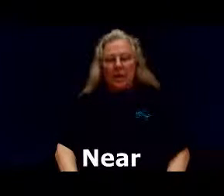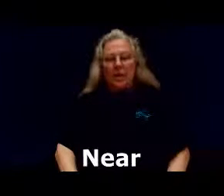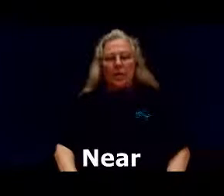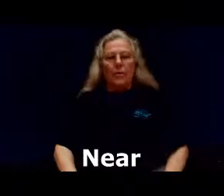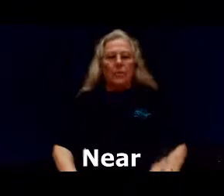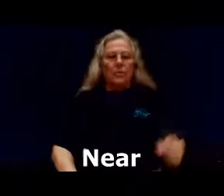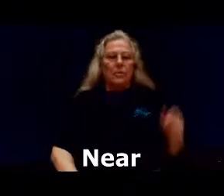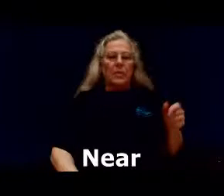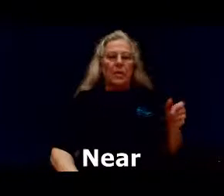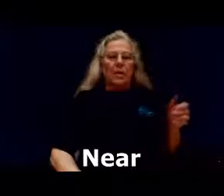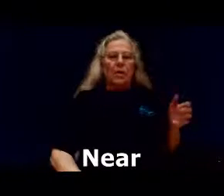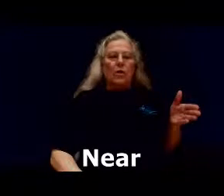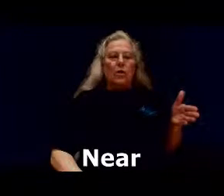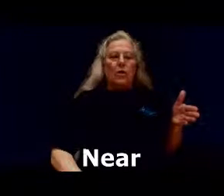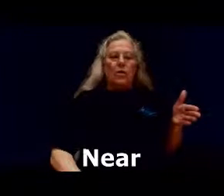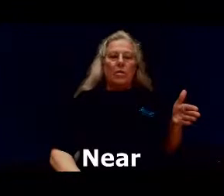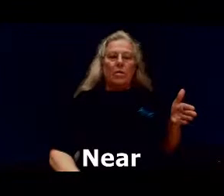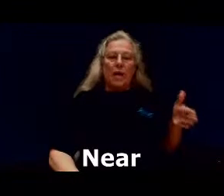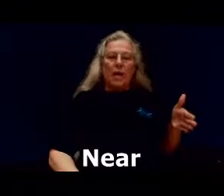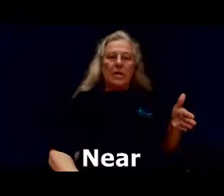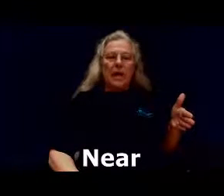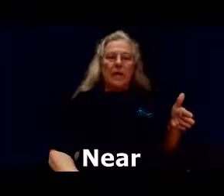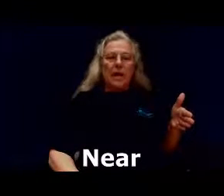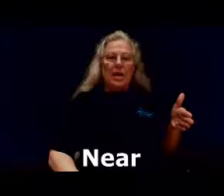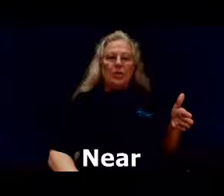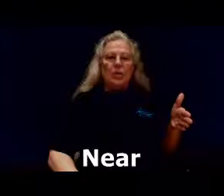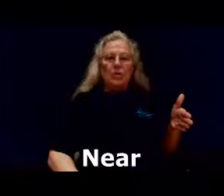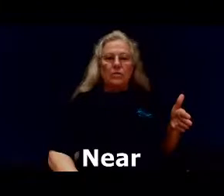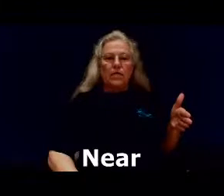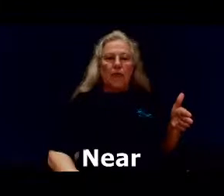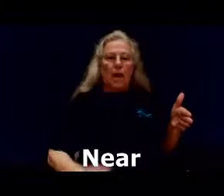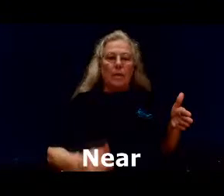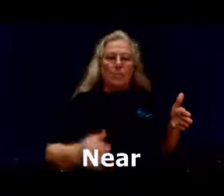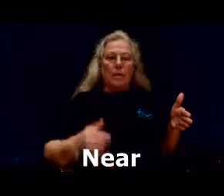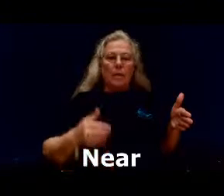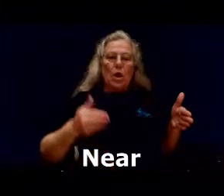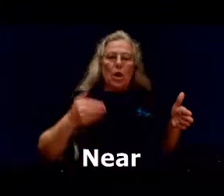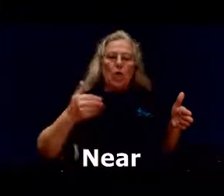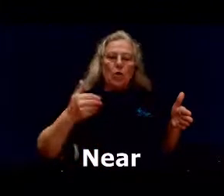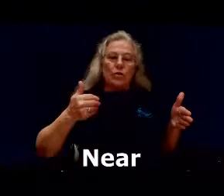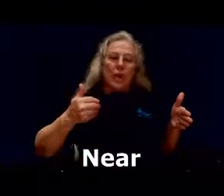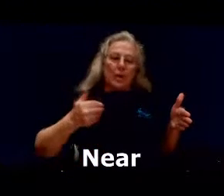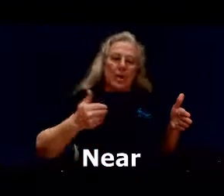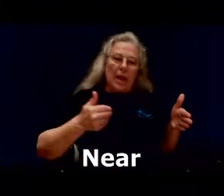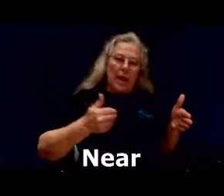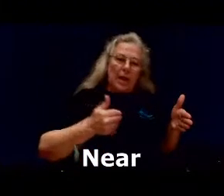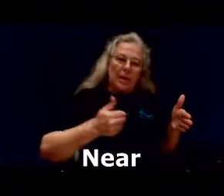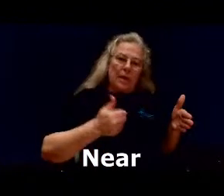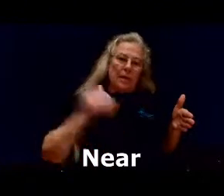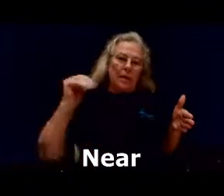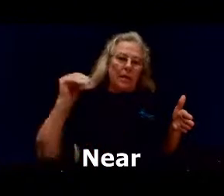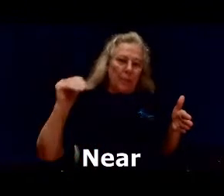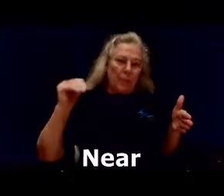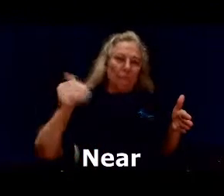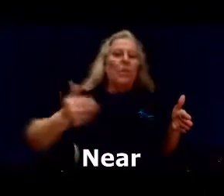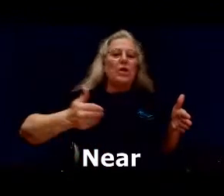Near. Your non-dominant hand shows the object. Your dominant hand, in a bent formation